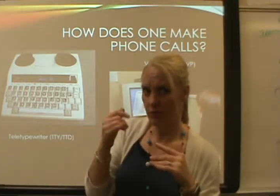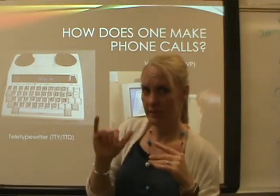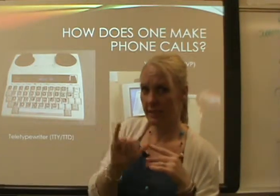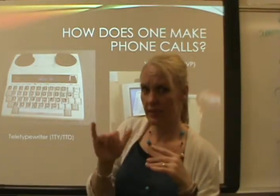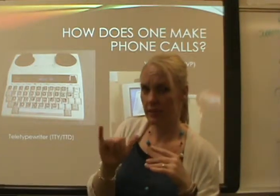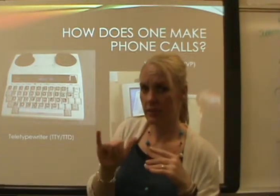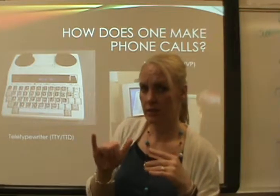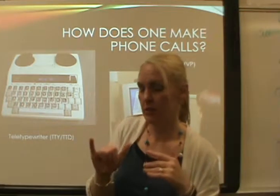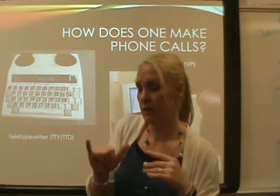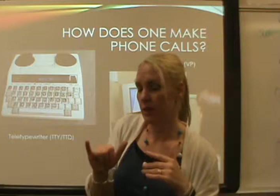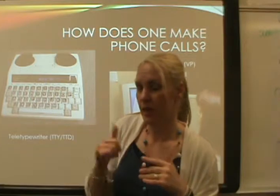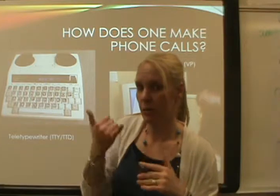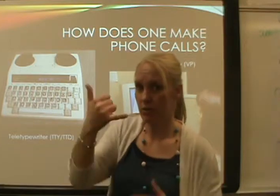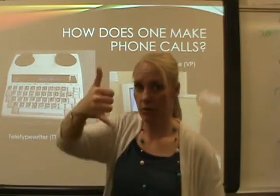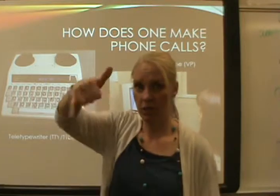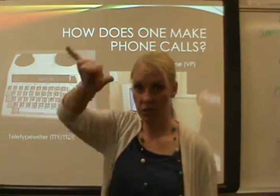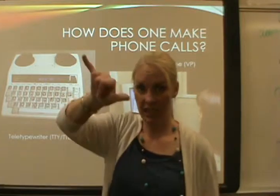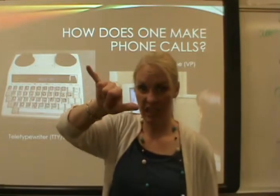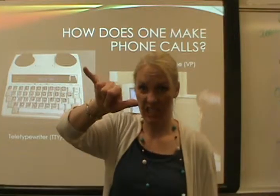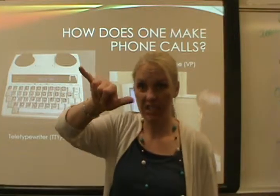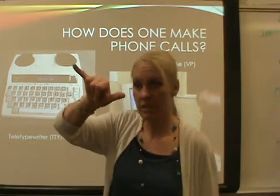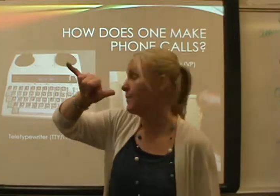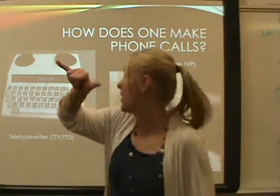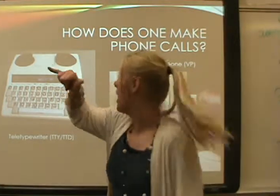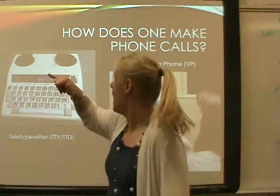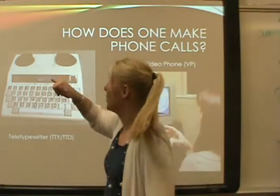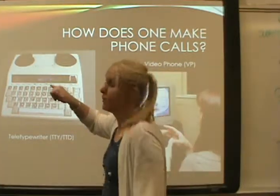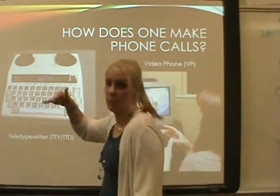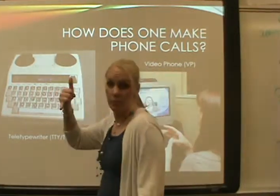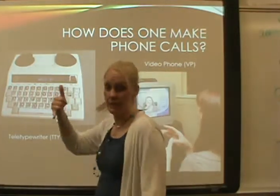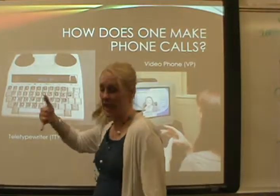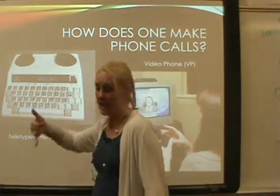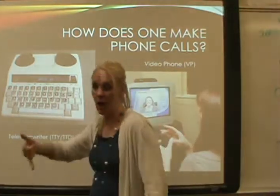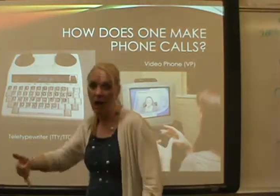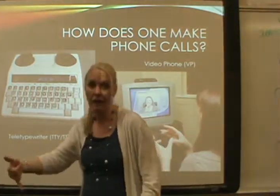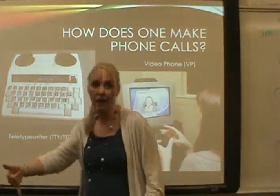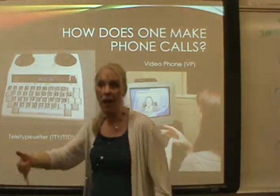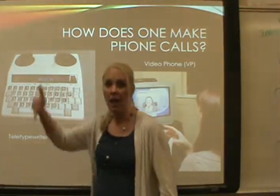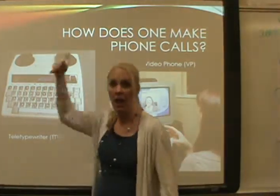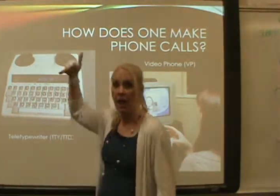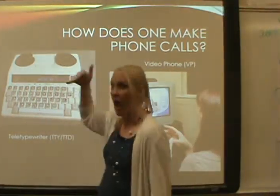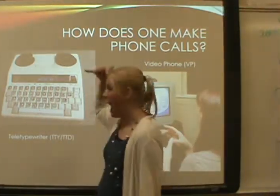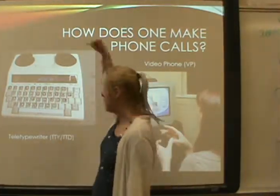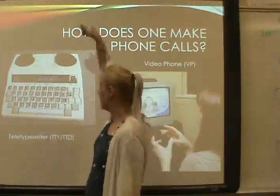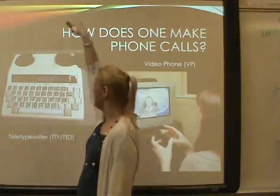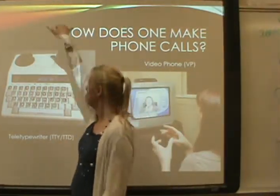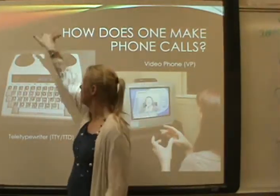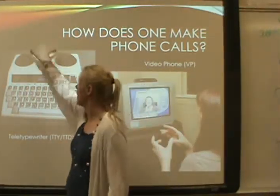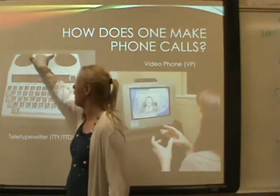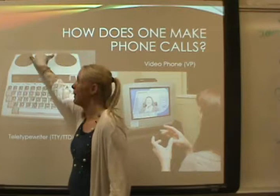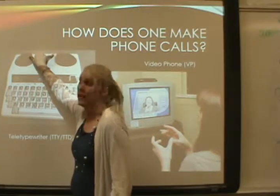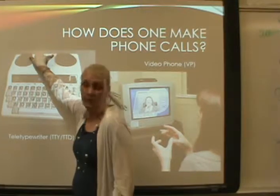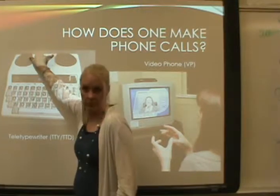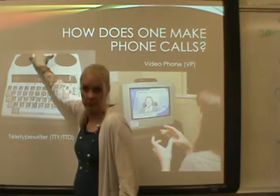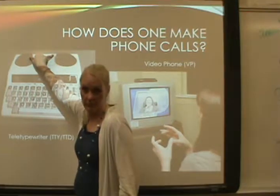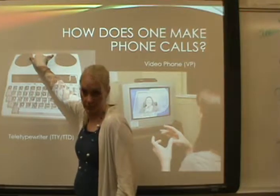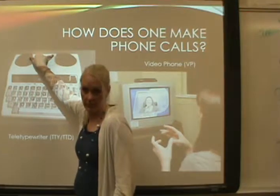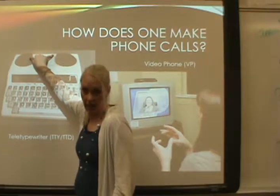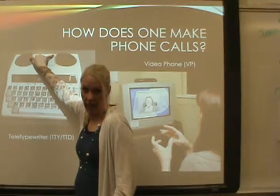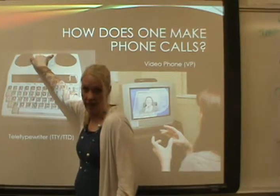like? I hope so. It looks like this. And you take it off and you put it on there. Okay?